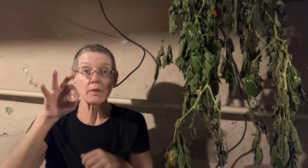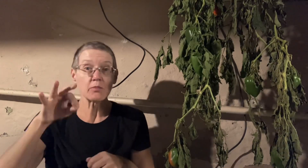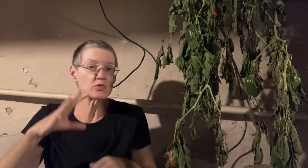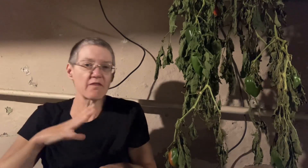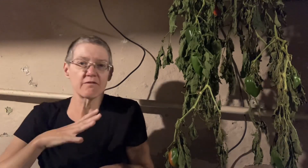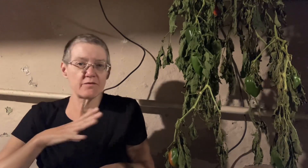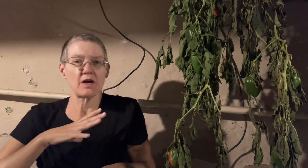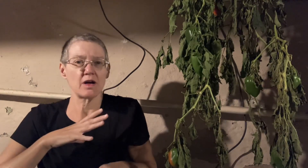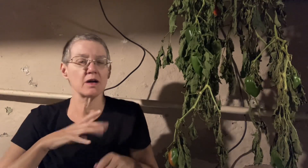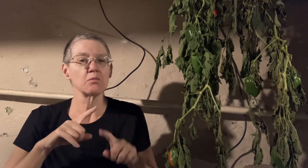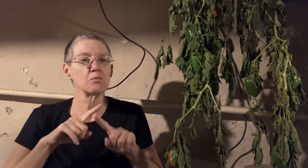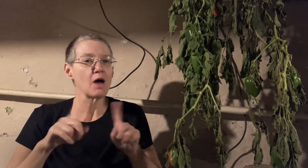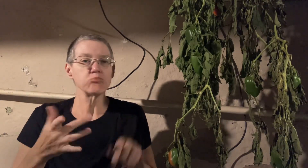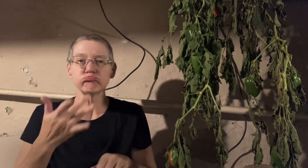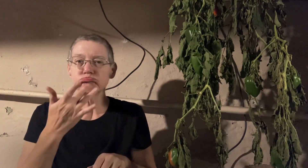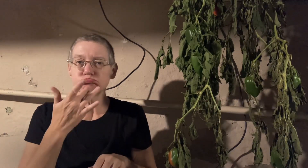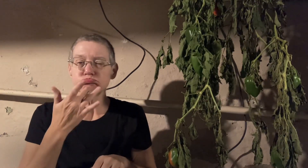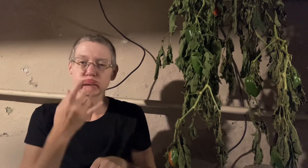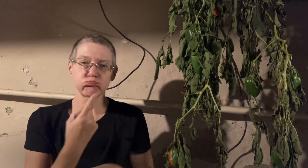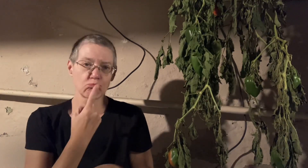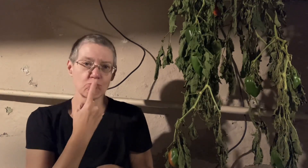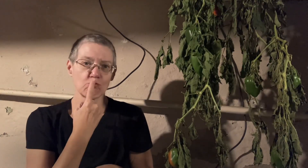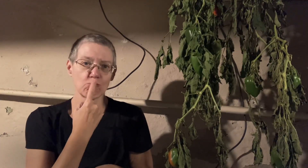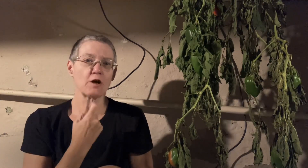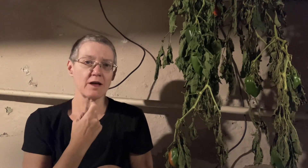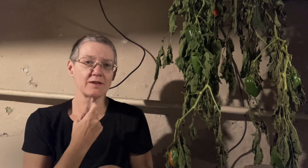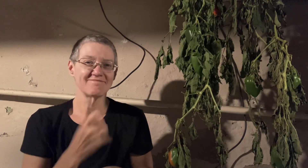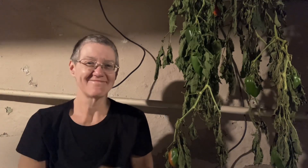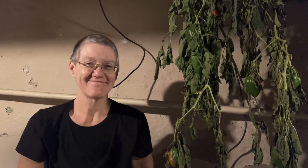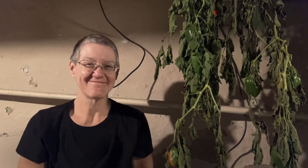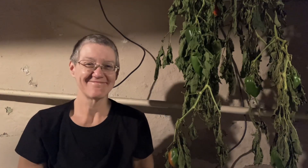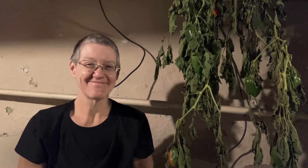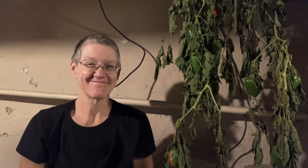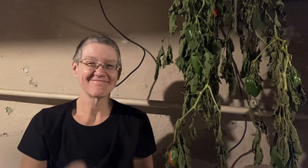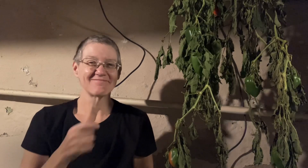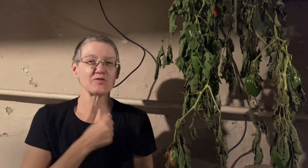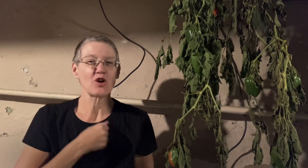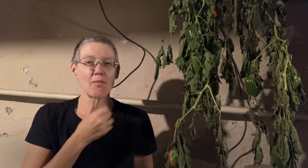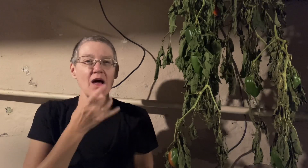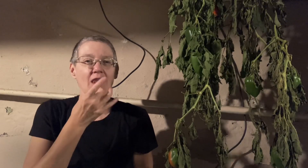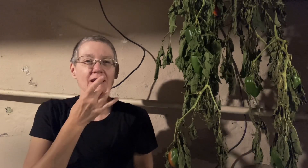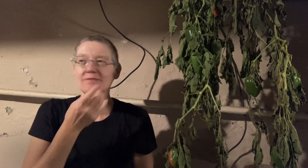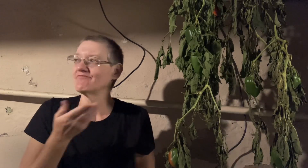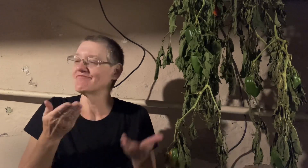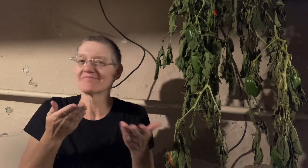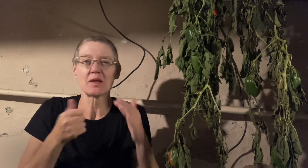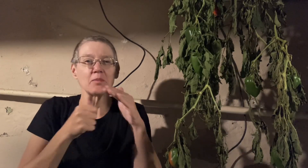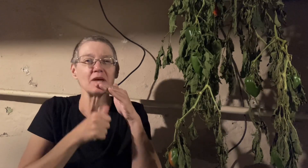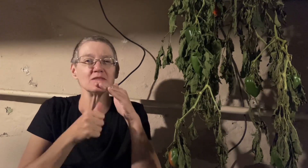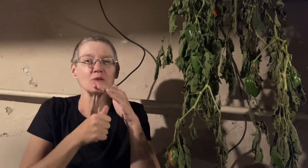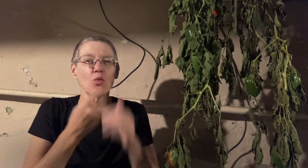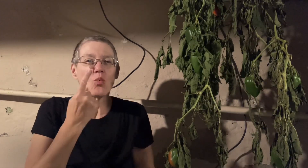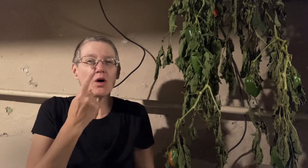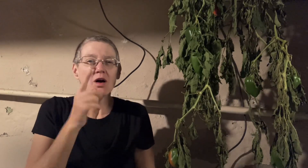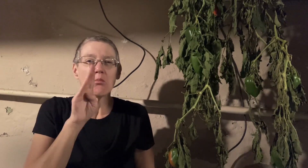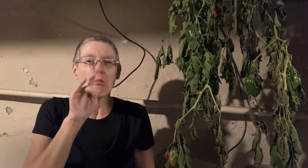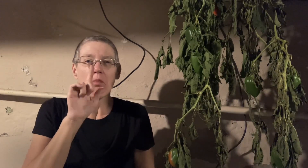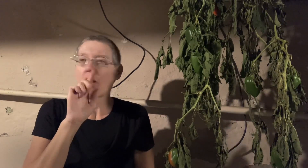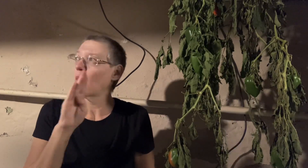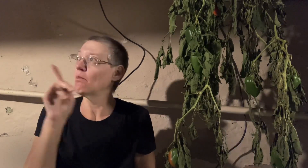some pepper plants. Green peppers are fine, but I really love my red peppers. Sorry about this light. The